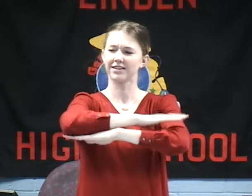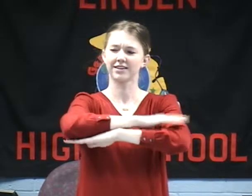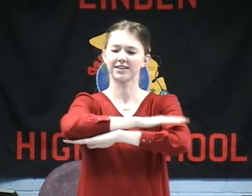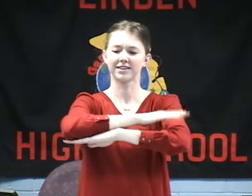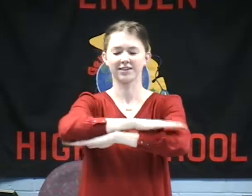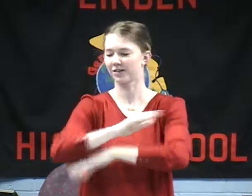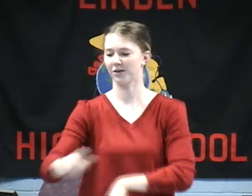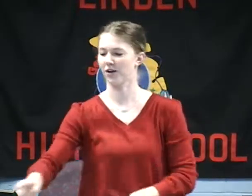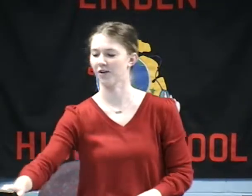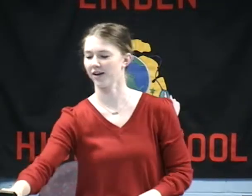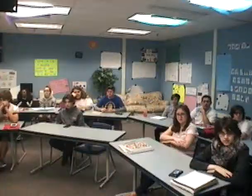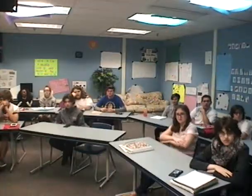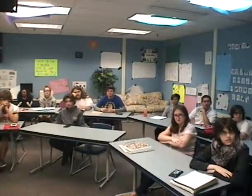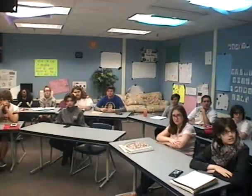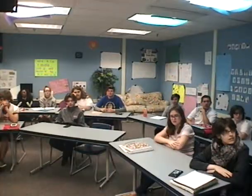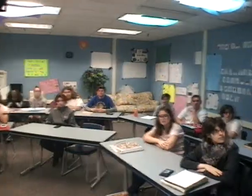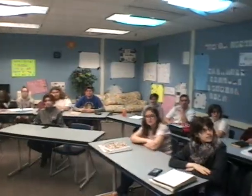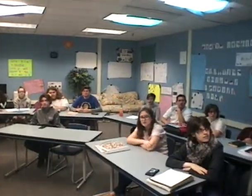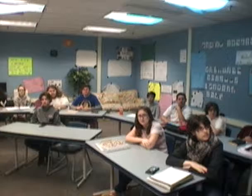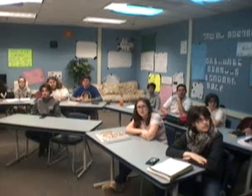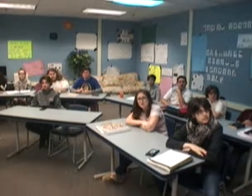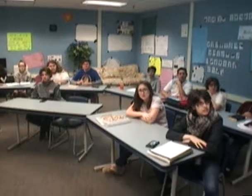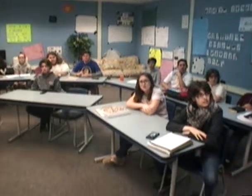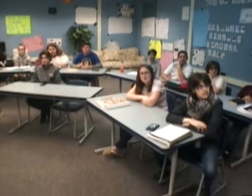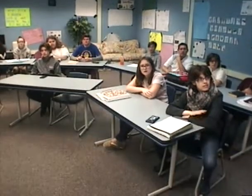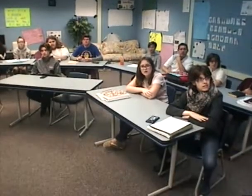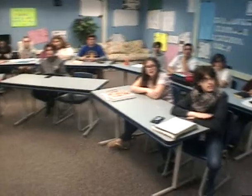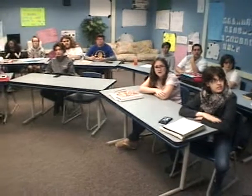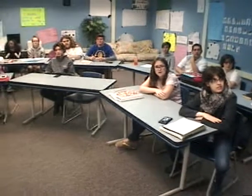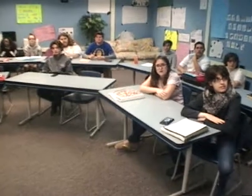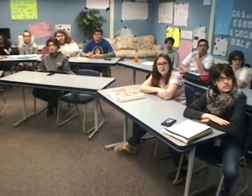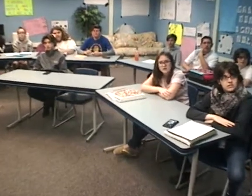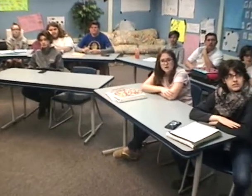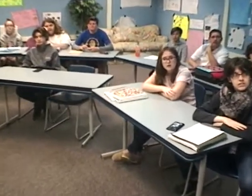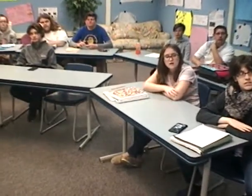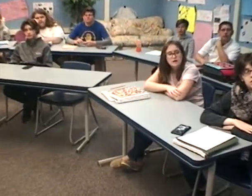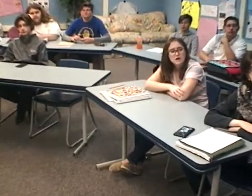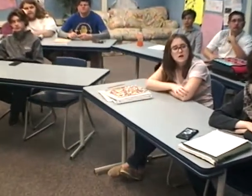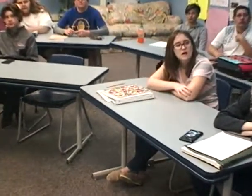No clue. Okay. I did that in third and fifth hour.